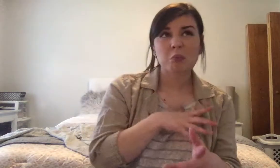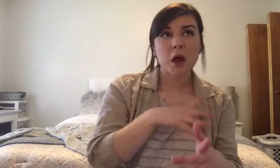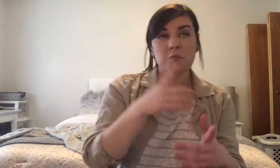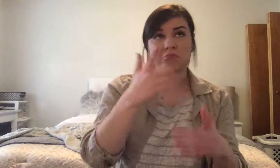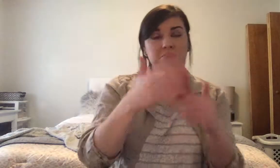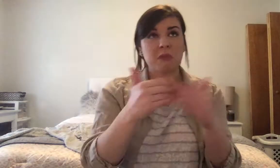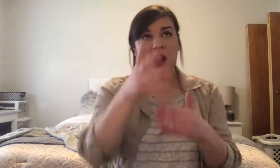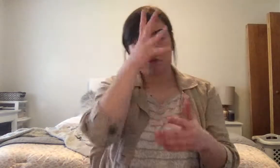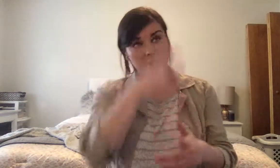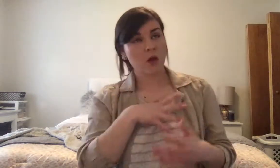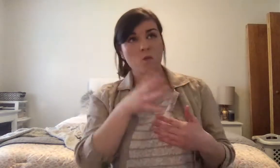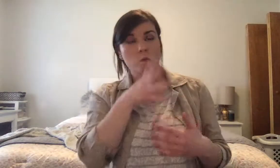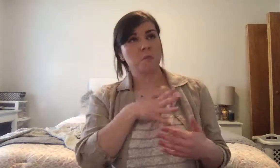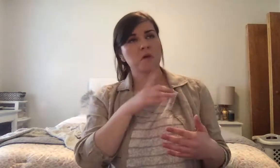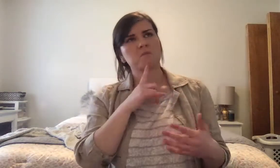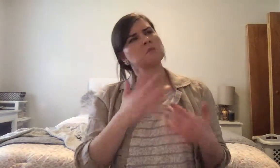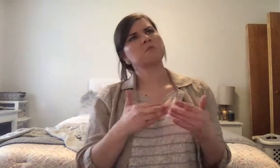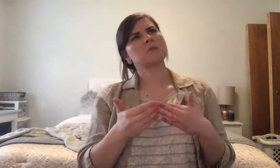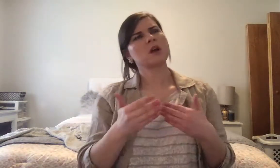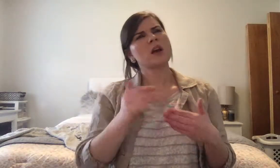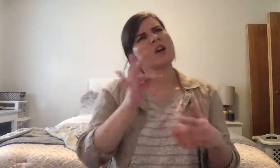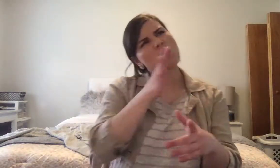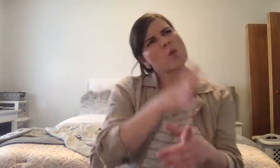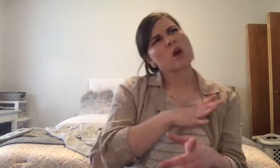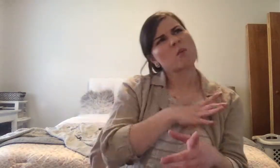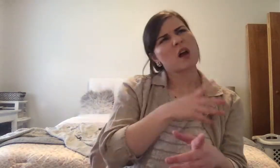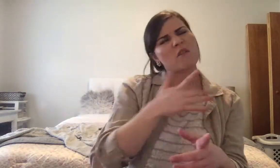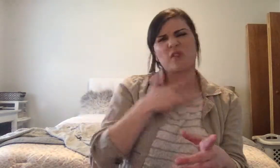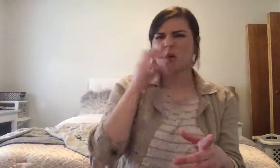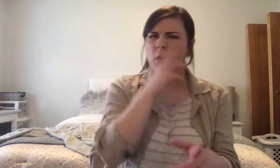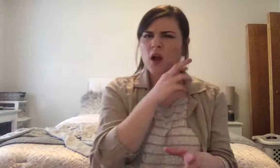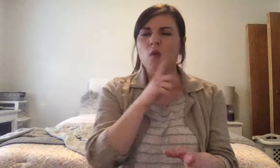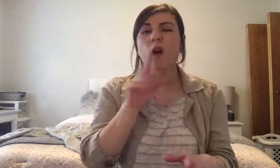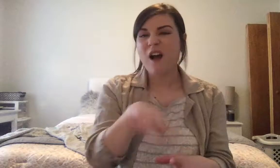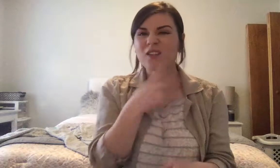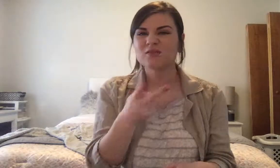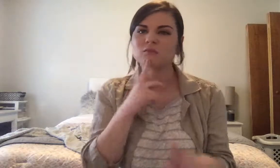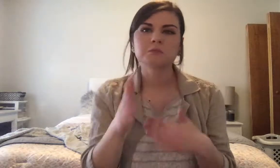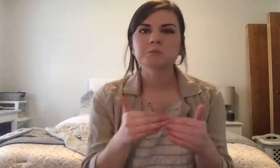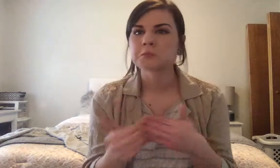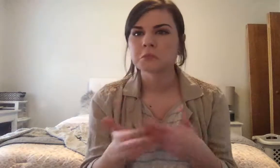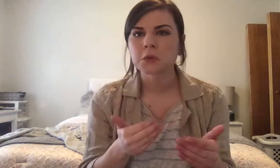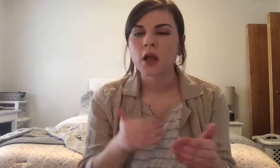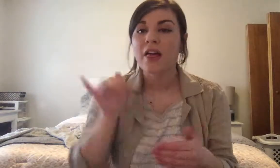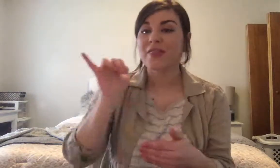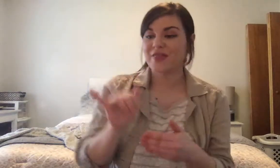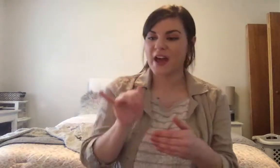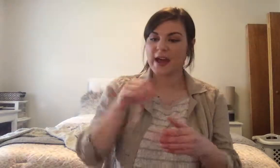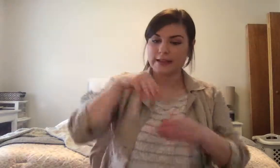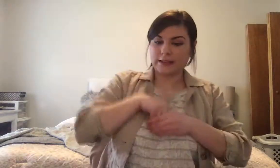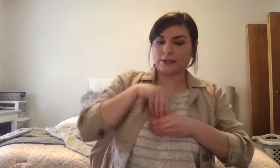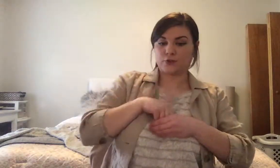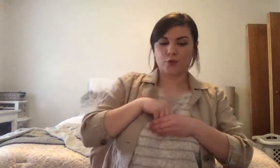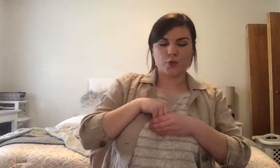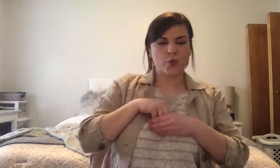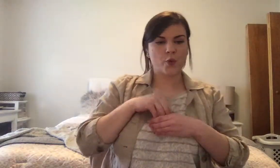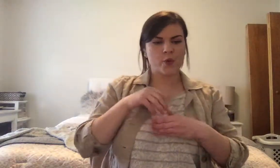that's a good photograph. If that was a woman, I think that would feel weird, or vice versa. And that kind of questioning is my way of